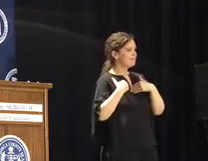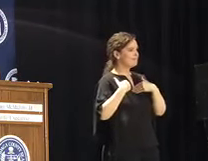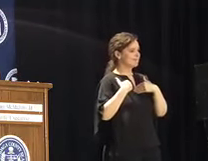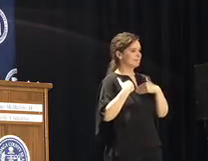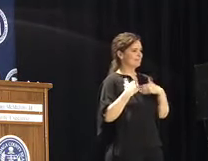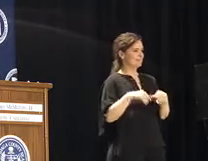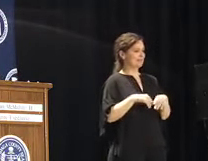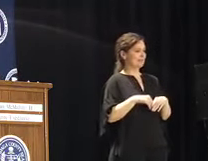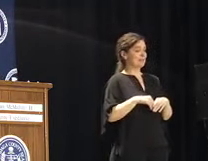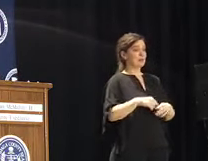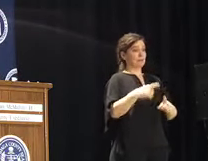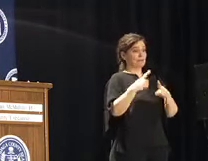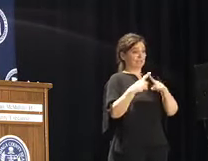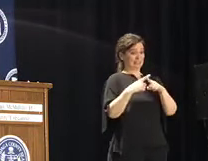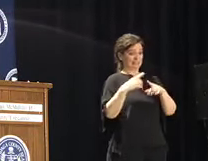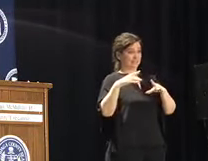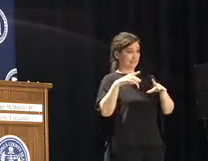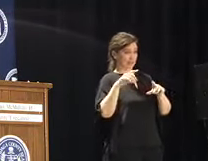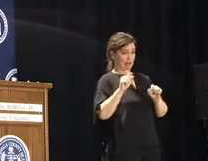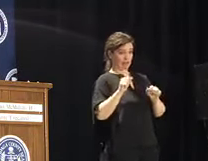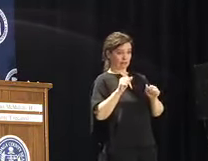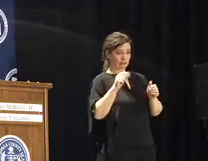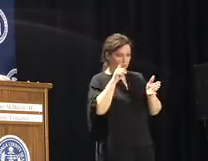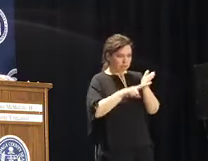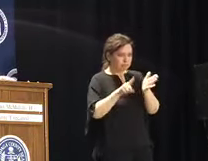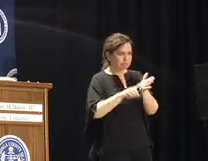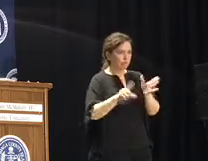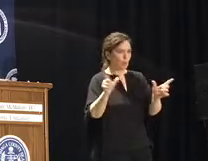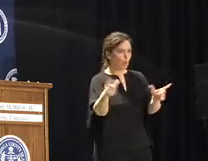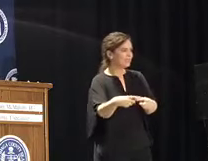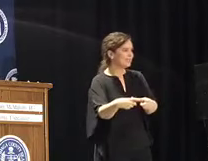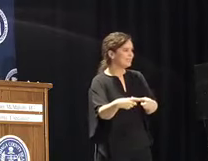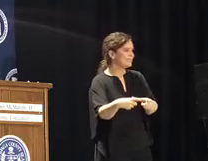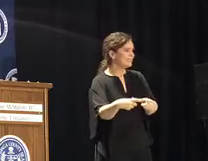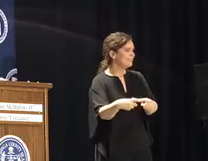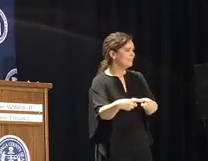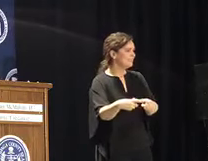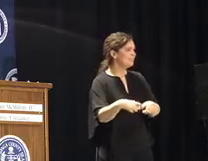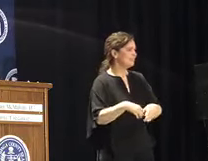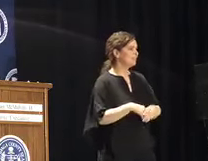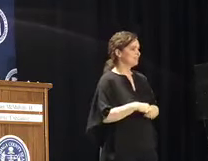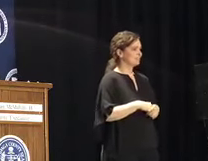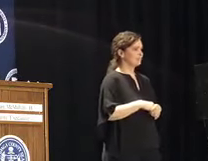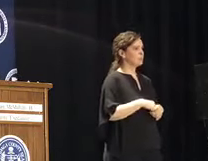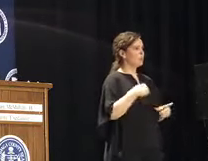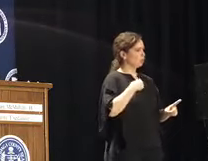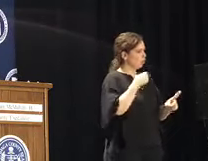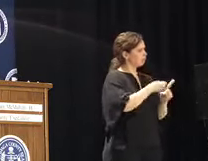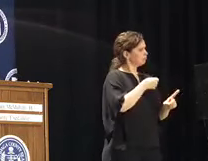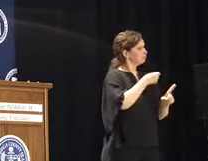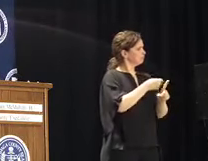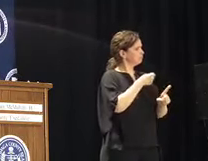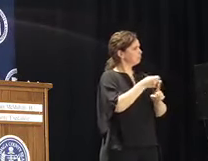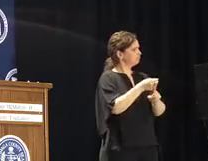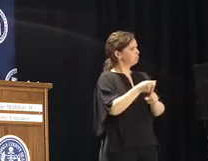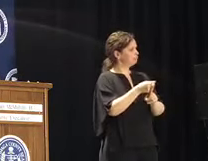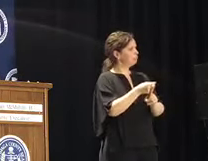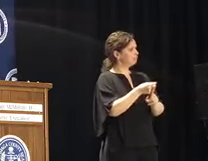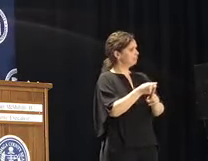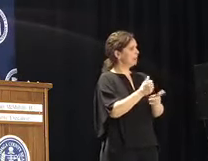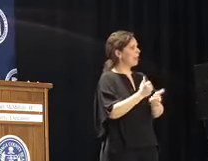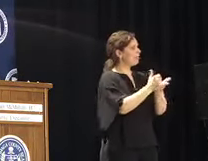test results, and we are getting to our neighbors, and we are helping people who need the